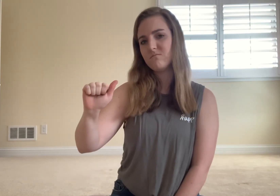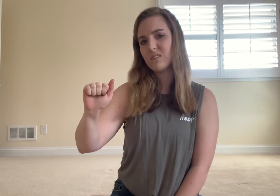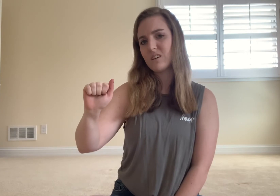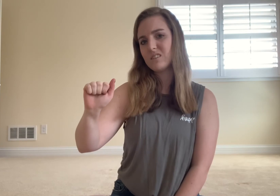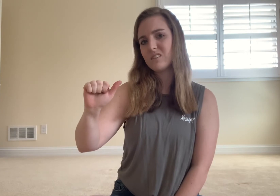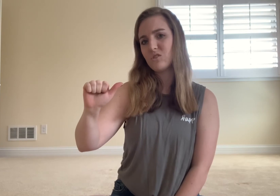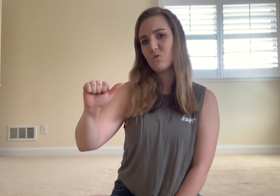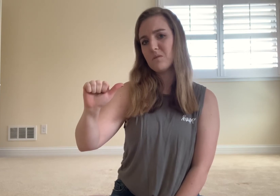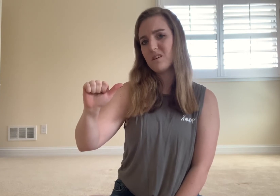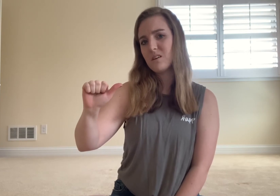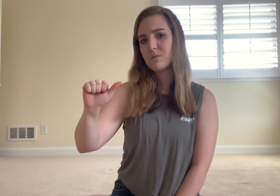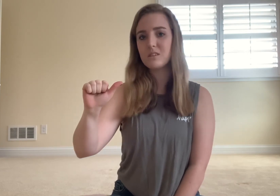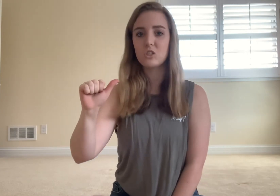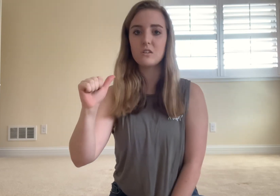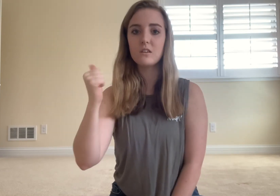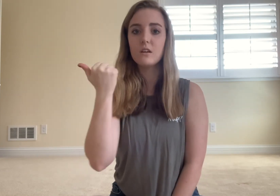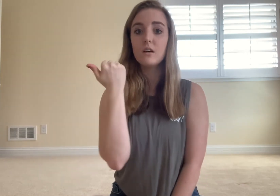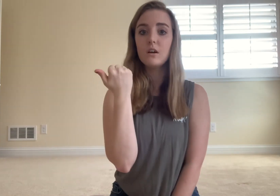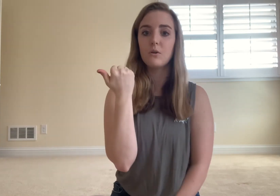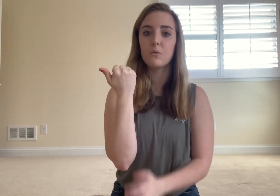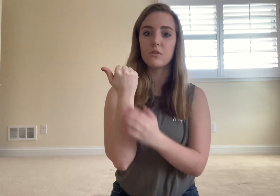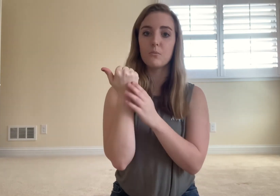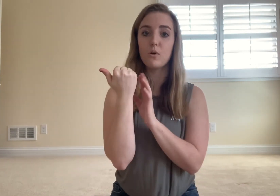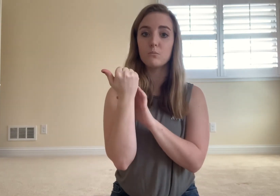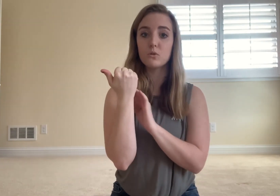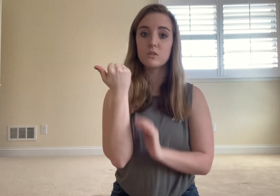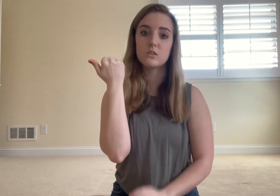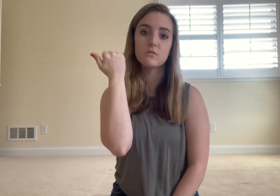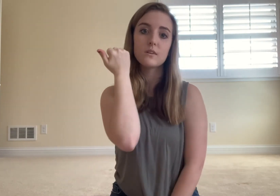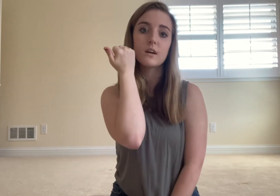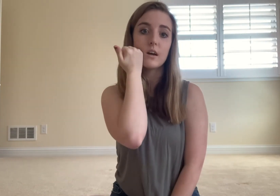I guess it's an open A position with your palm towards you and you hit